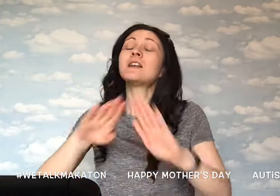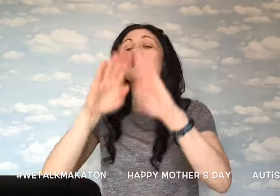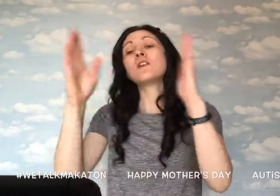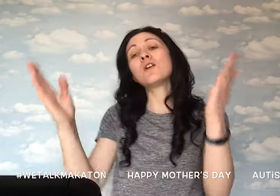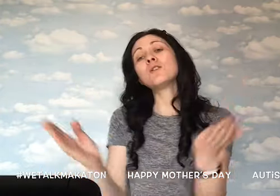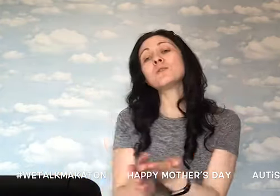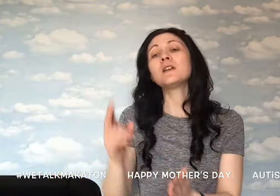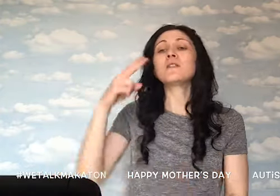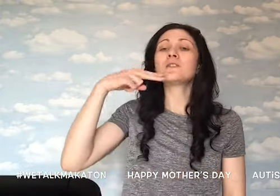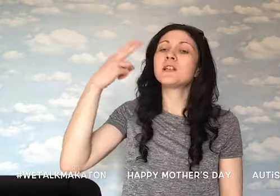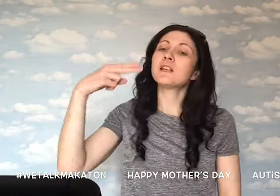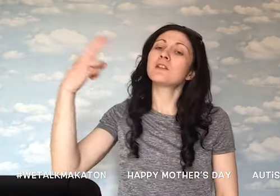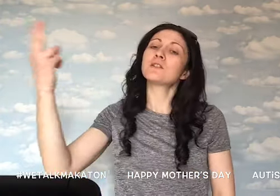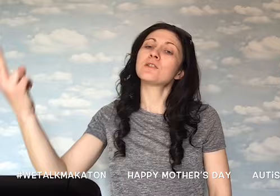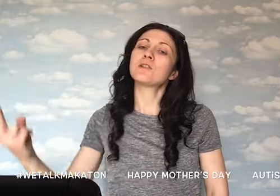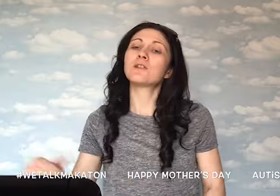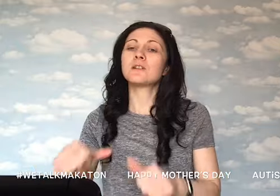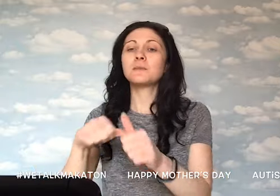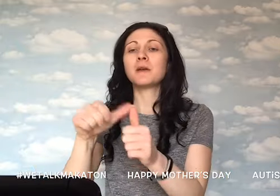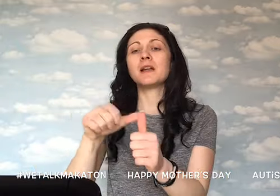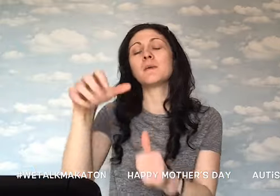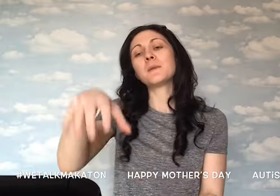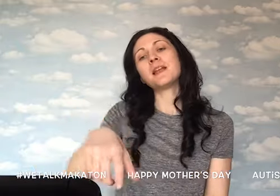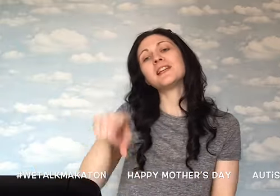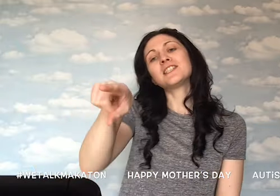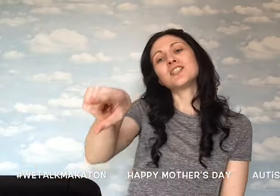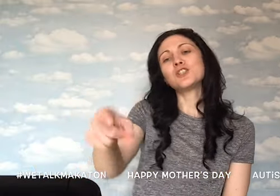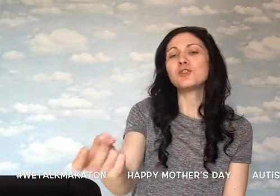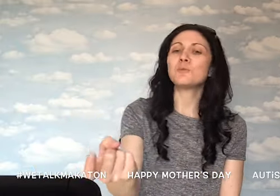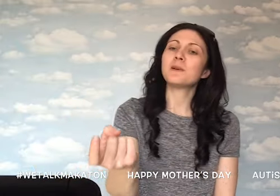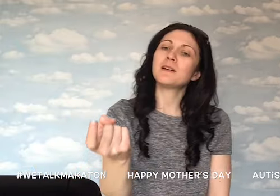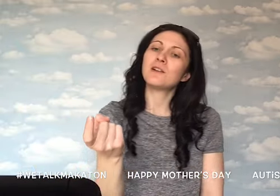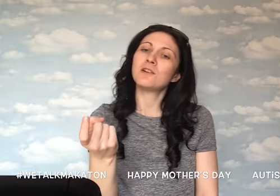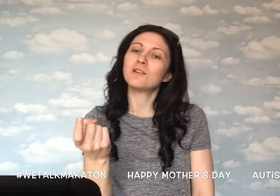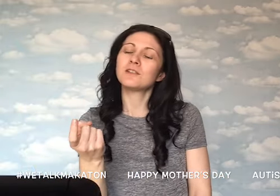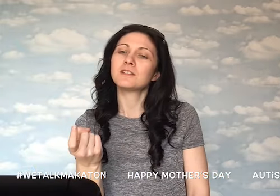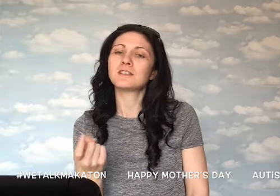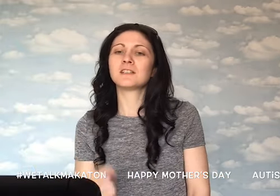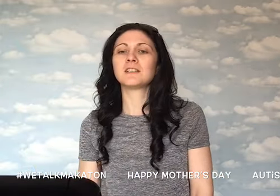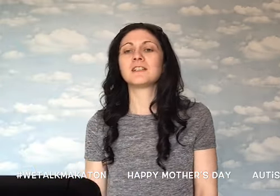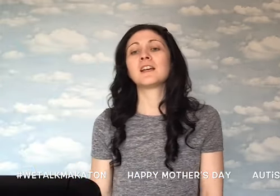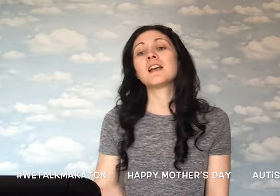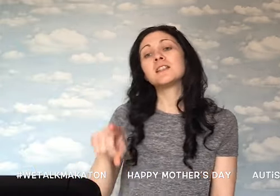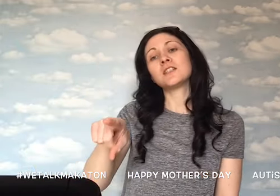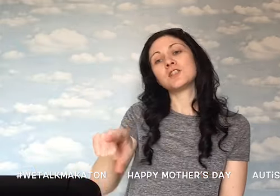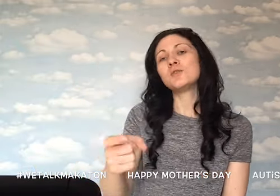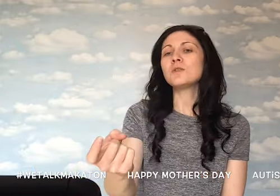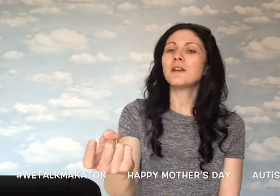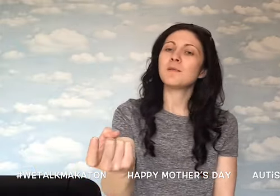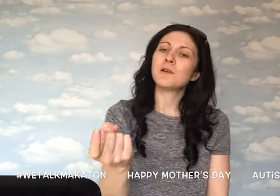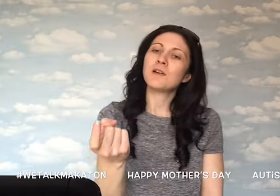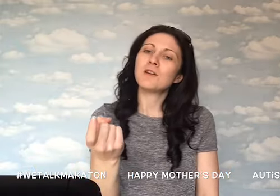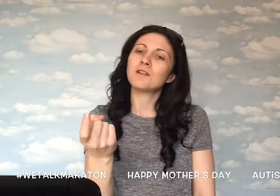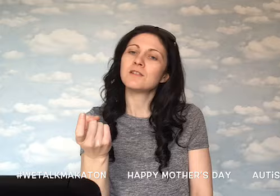tell the world I'll sing the song. It's a better place since you came along. Since you came along.